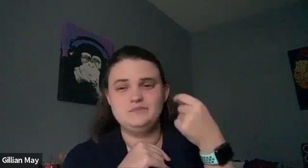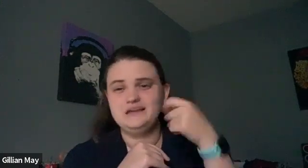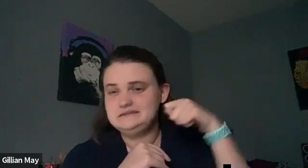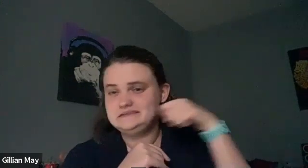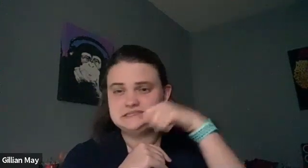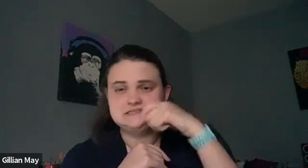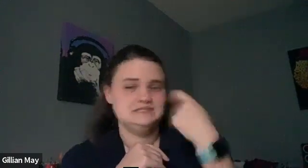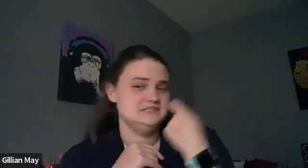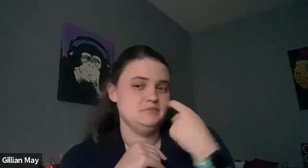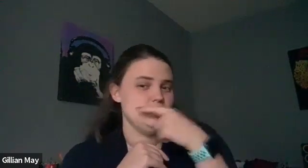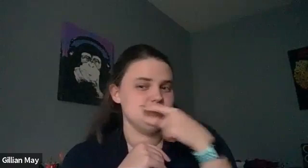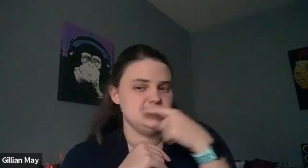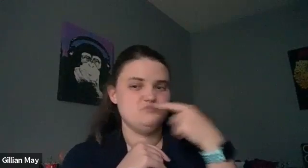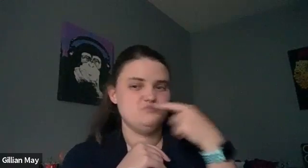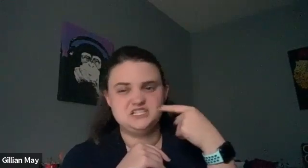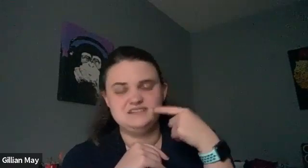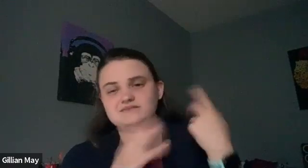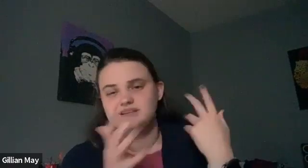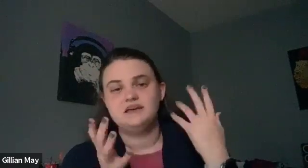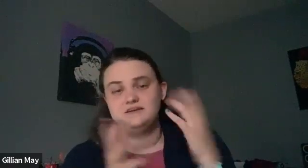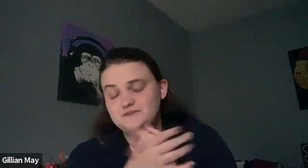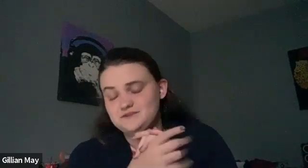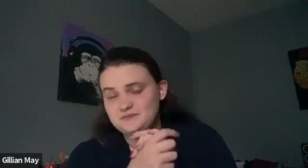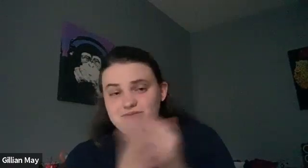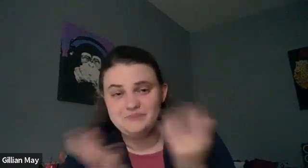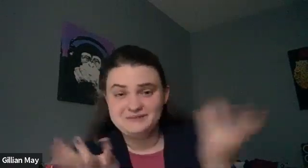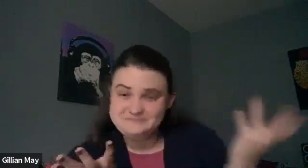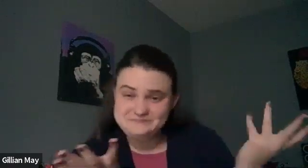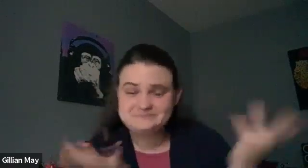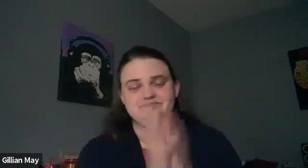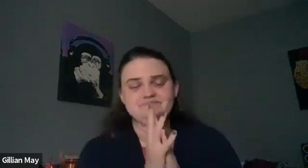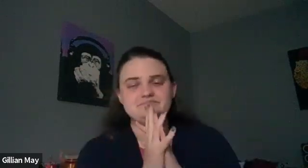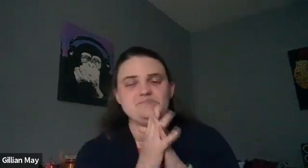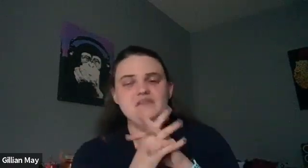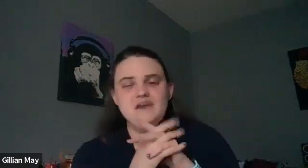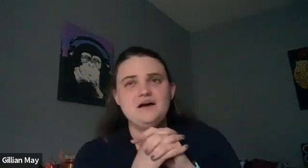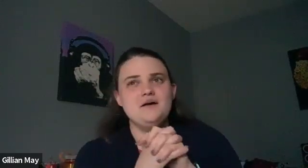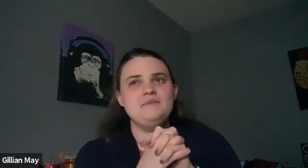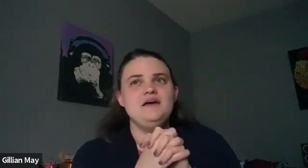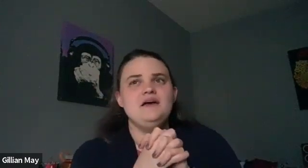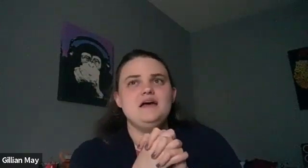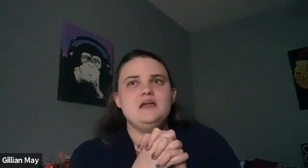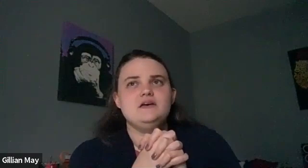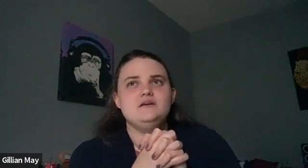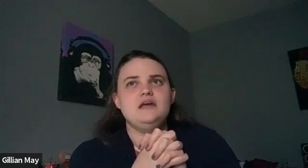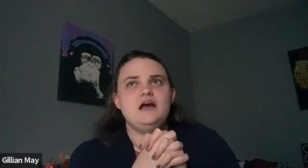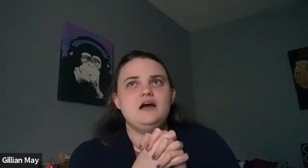like, the motion of brushing can get confusing with, but and then we